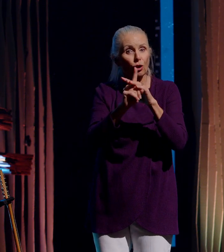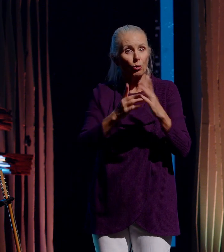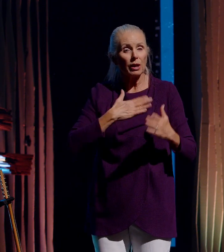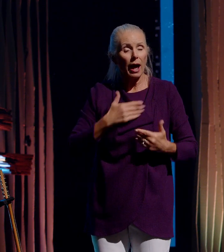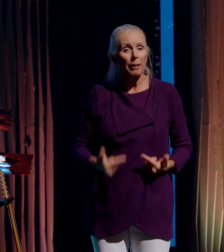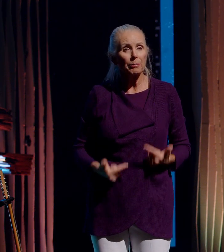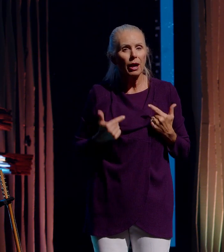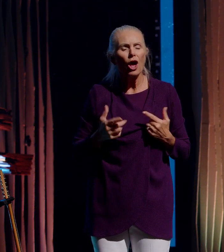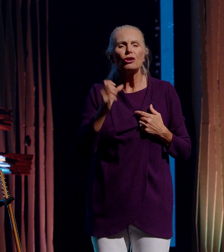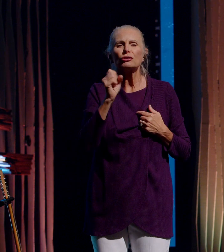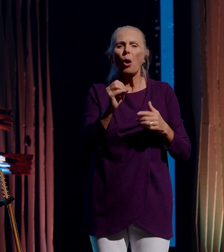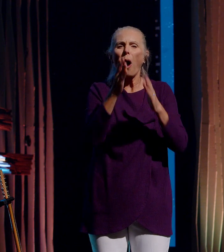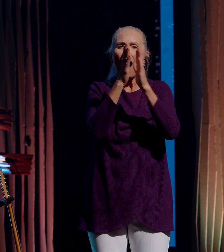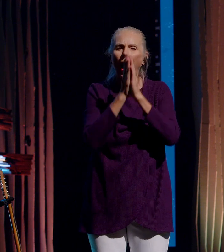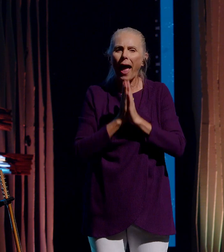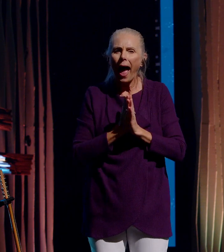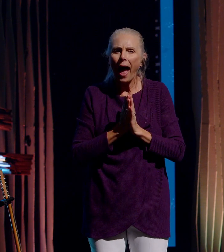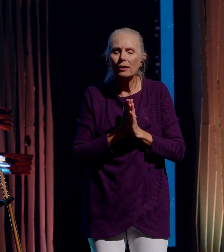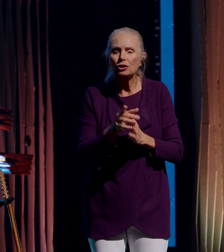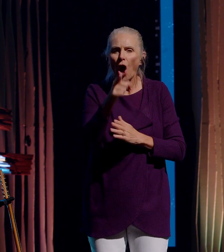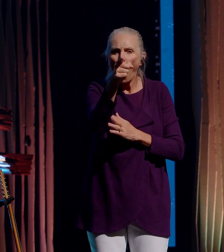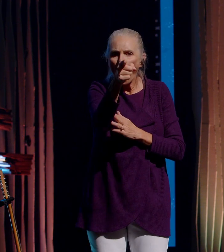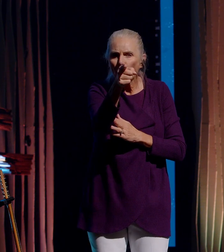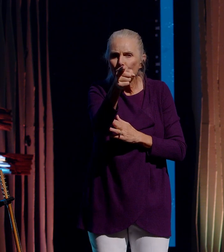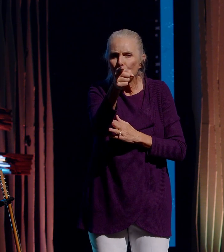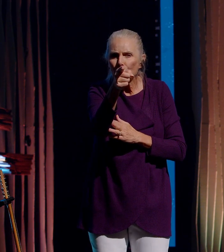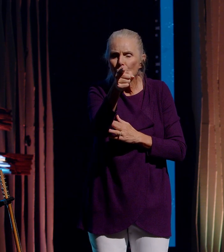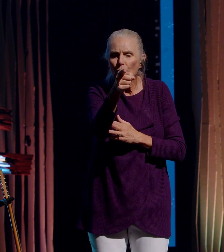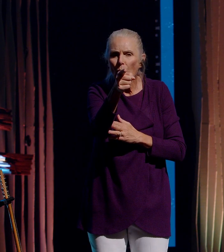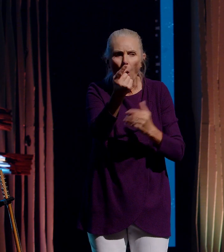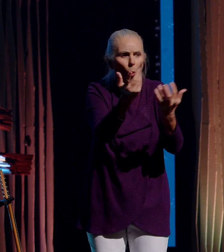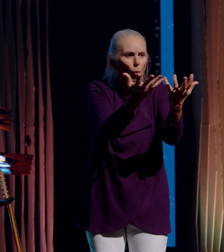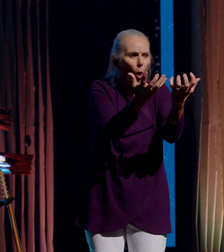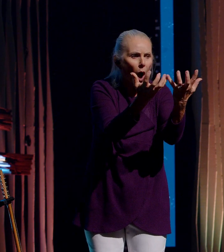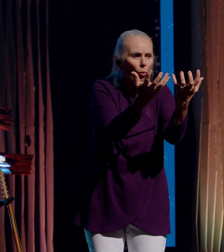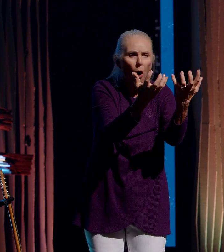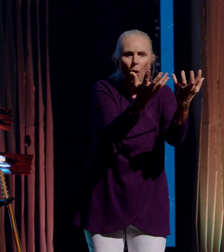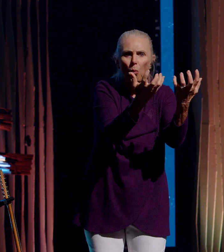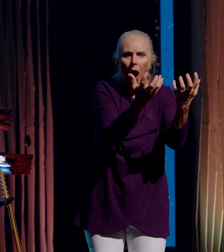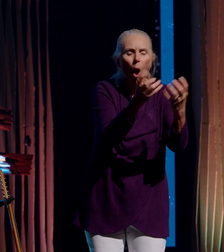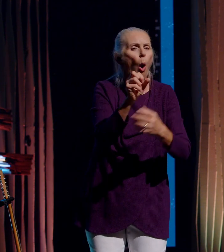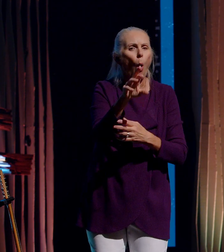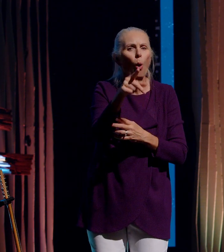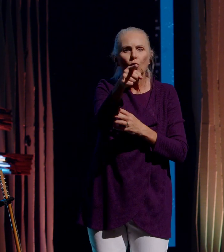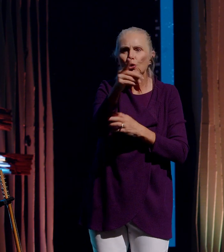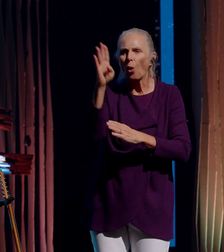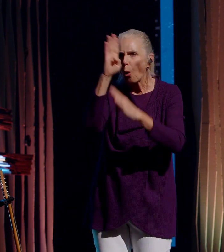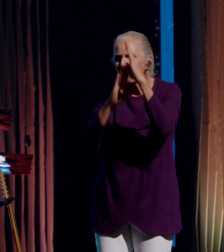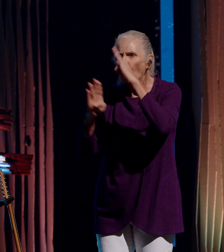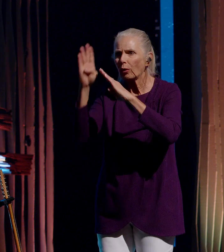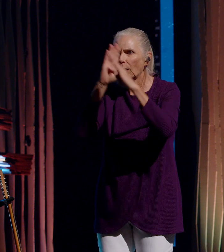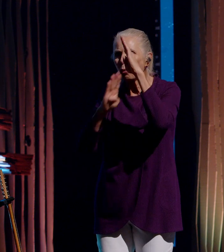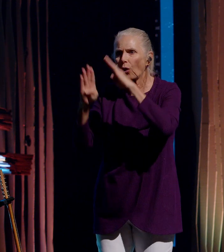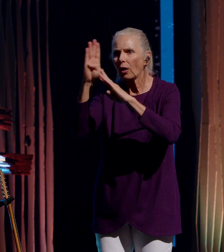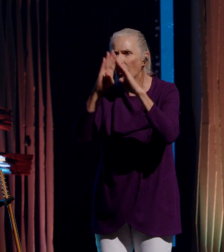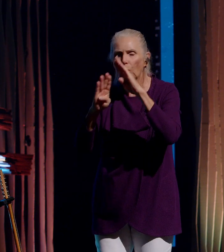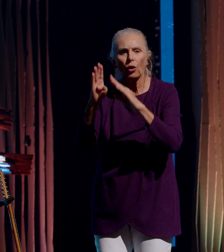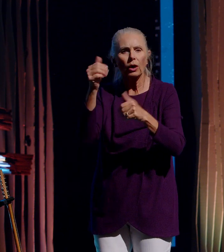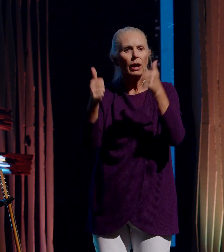want today? Are you suffering from worry? Maybe what we need to do is to take heed of what the psalmist did,